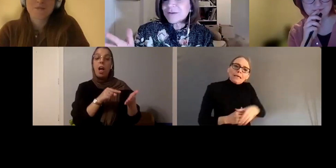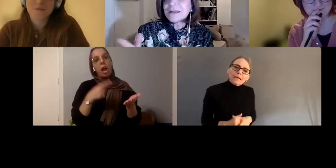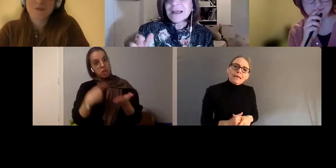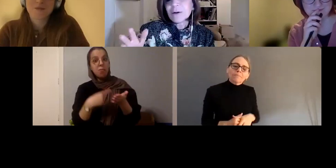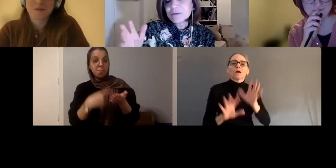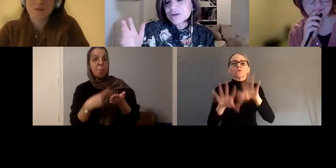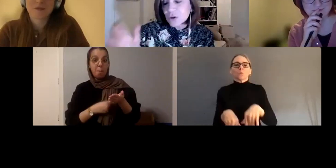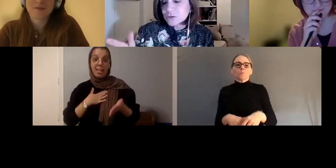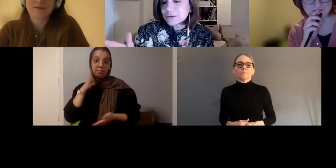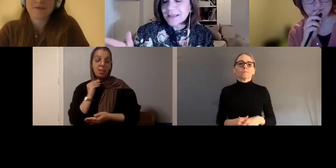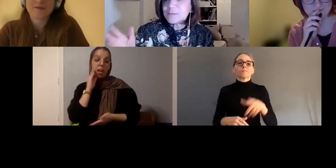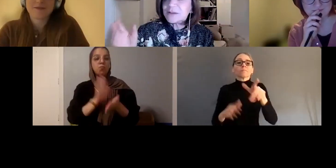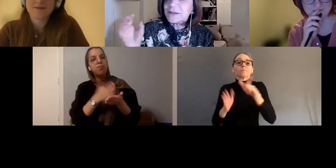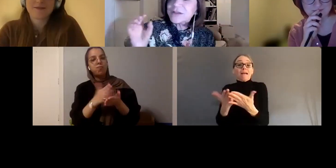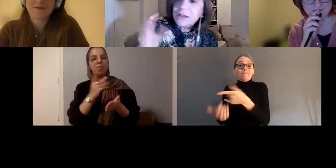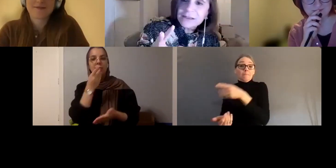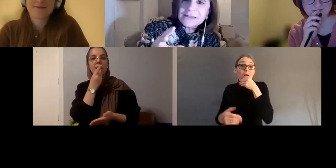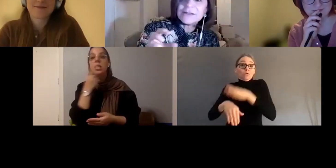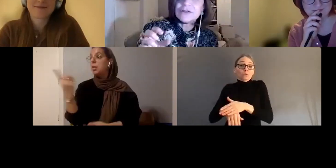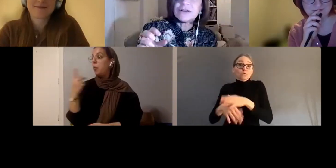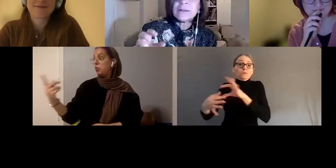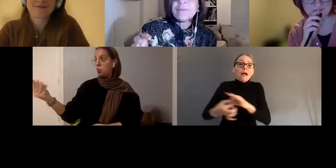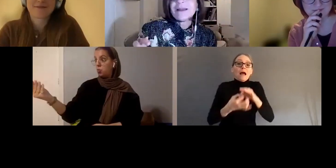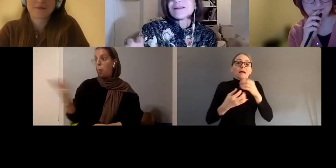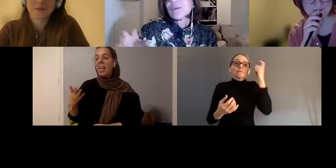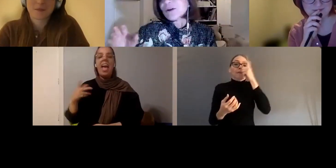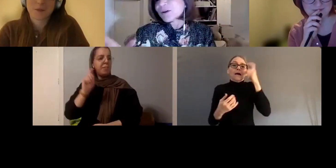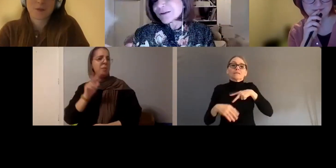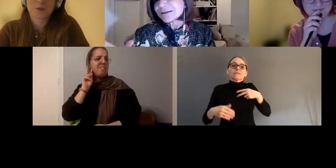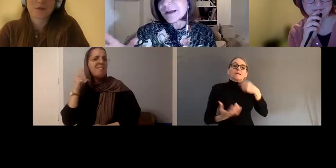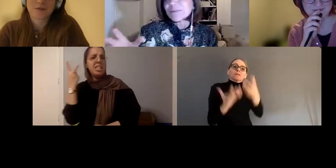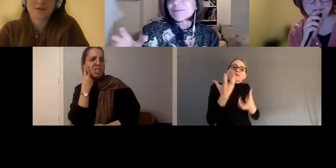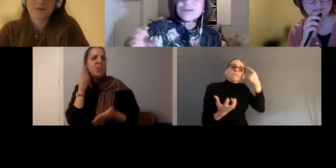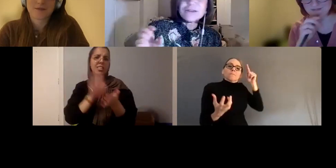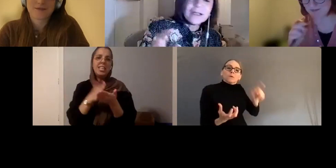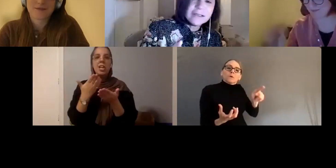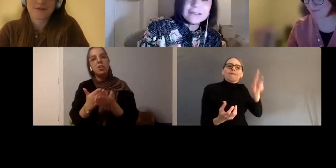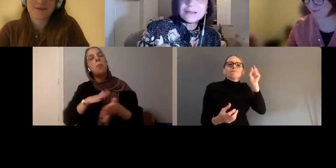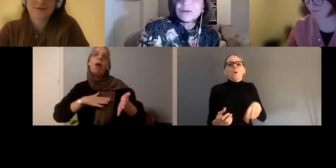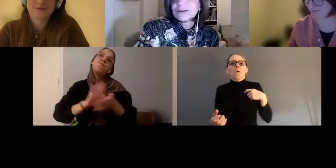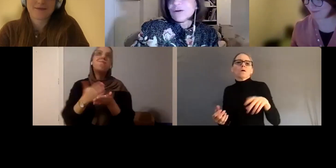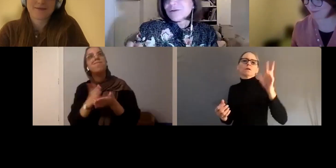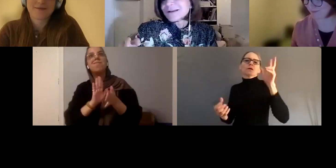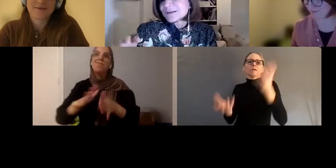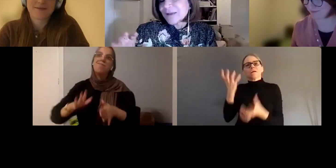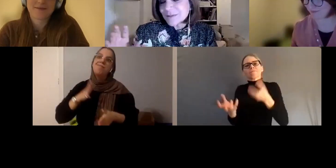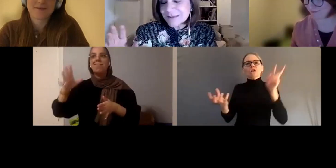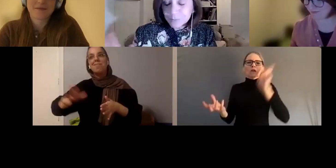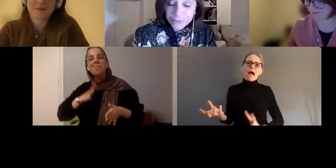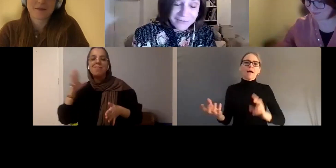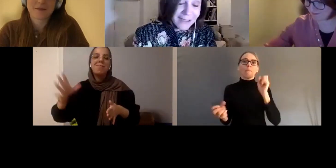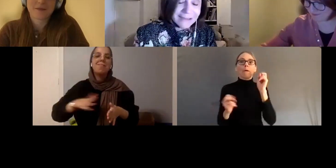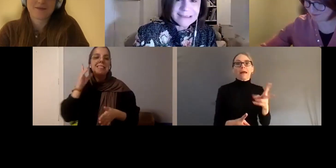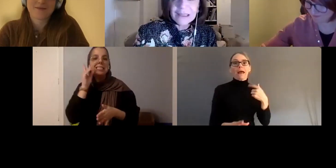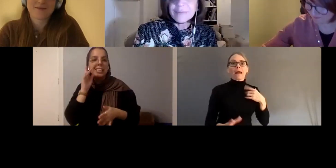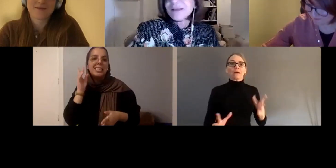very funny how I was told it had to be a vegetarian dinner. And so I cooked this elaborate vegetarian dinner, and all these famous